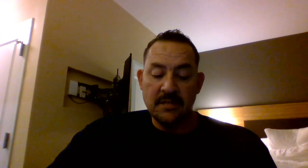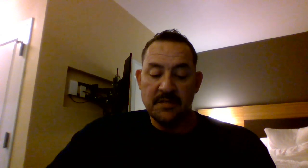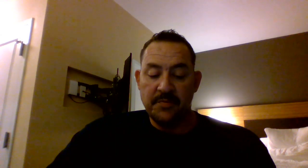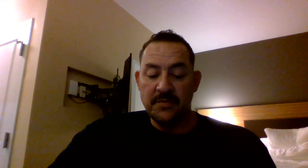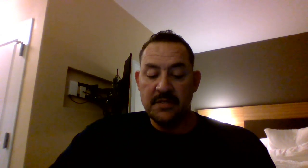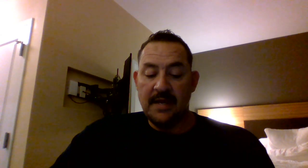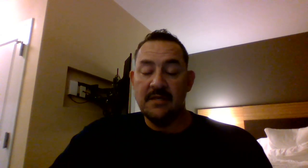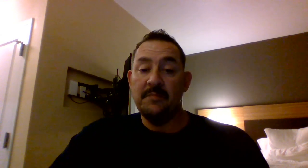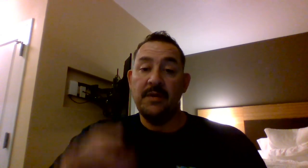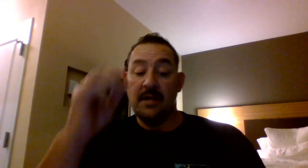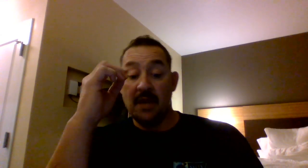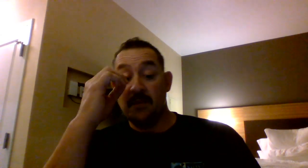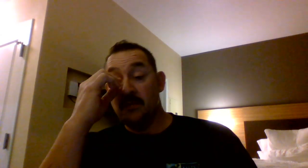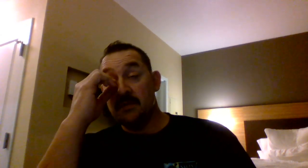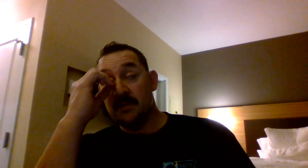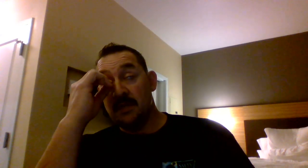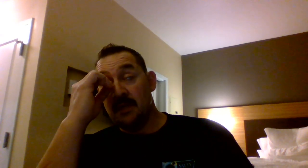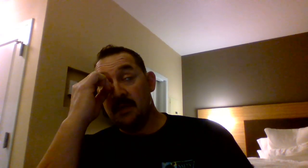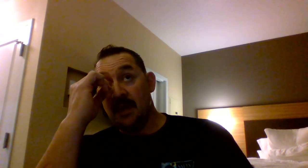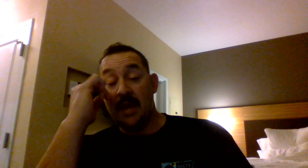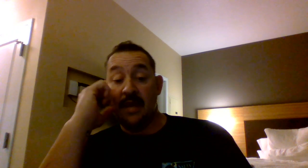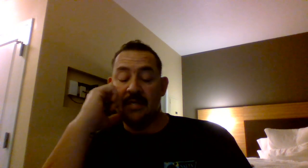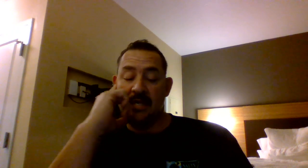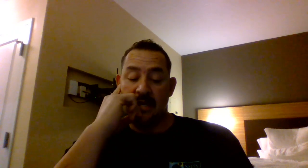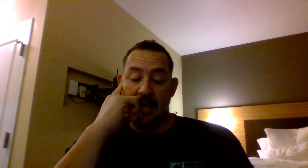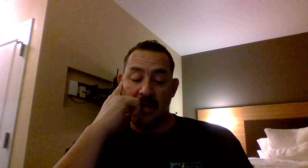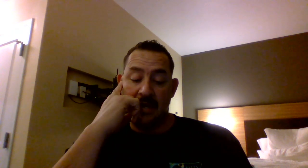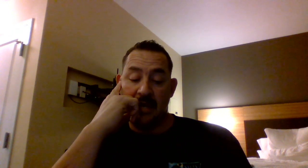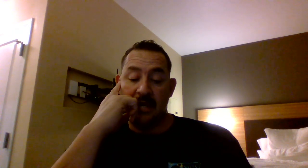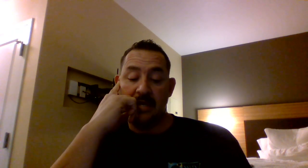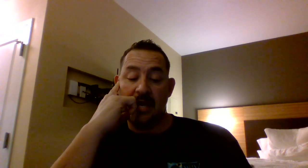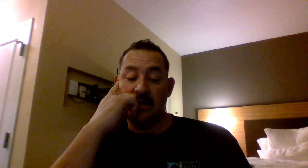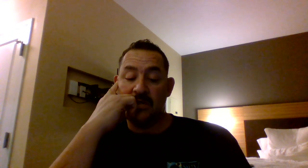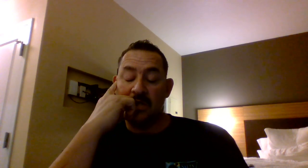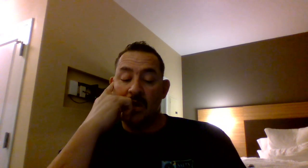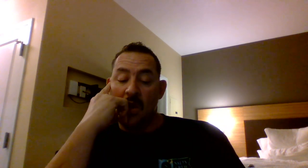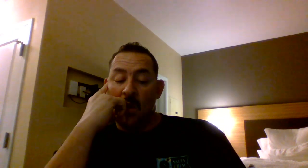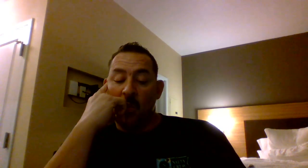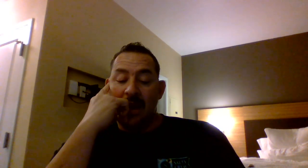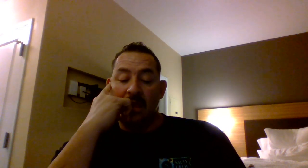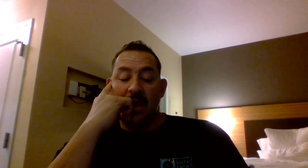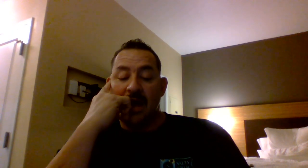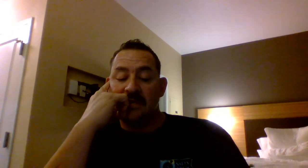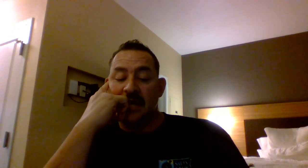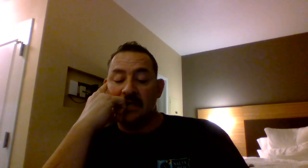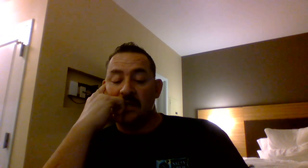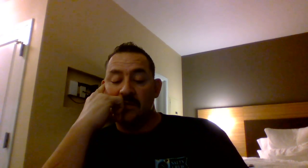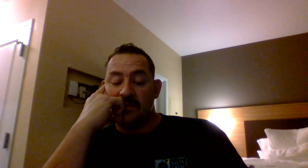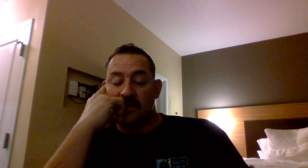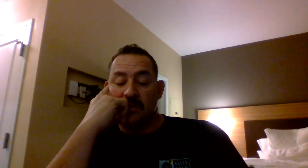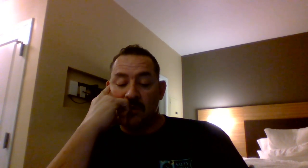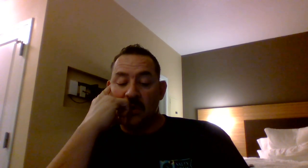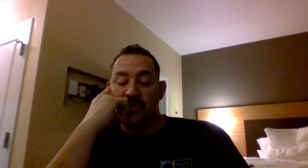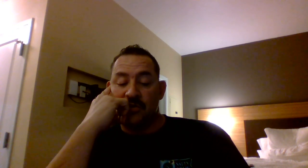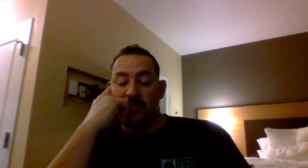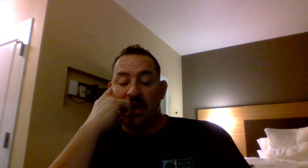Glycolysis produces ATP and reduces the NAD and NADH while oxidizing glucose to